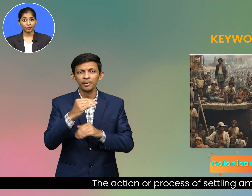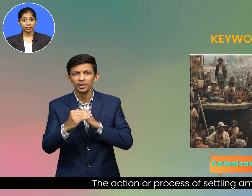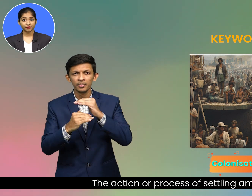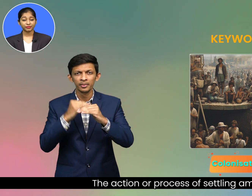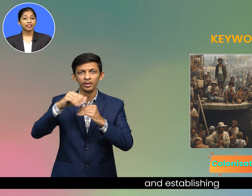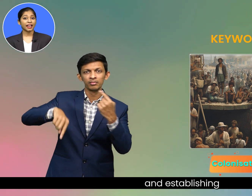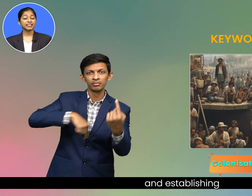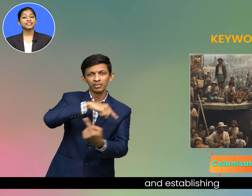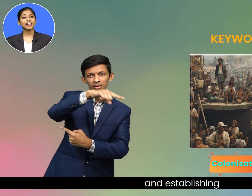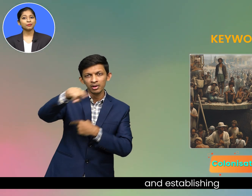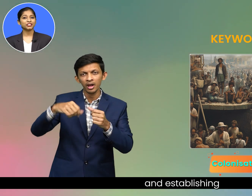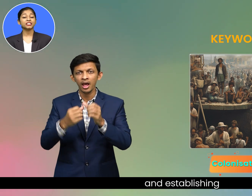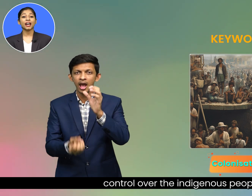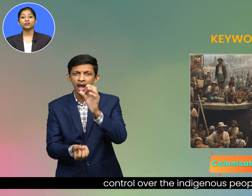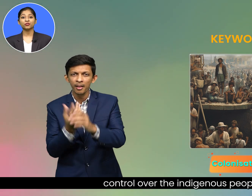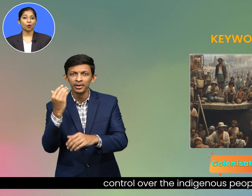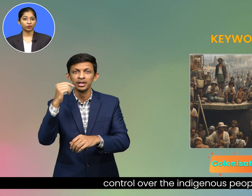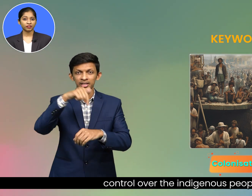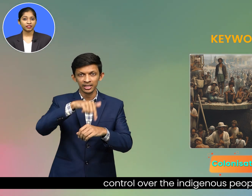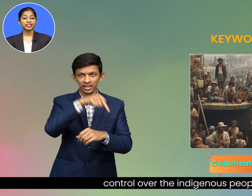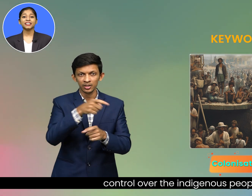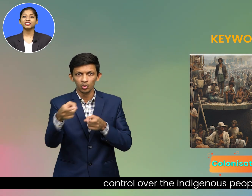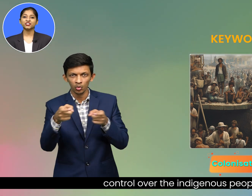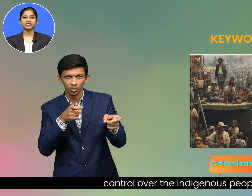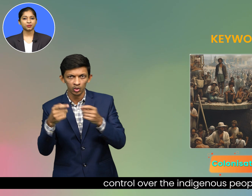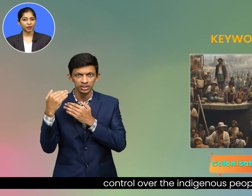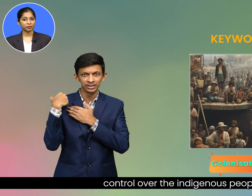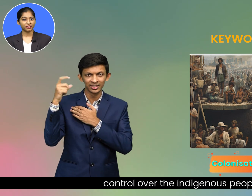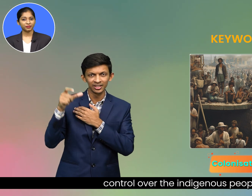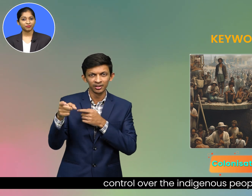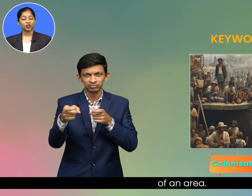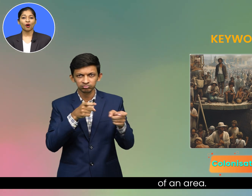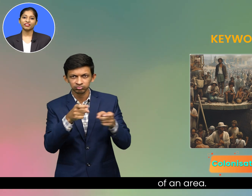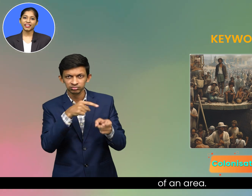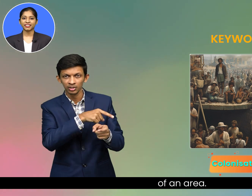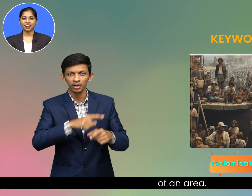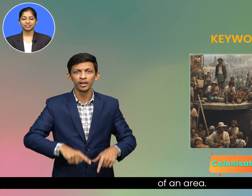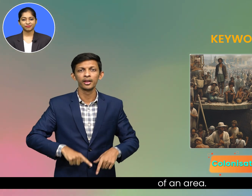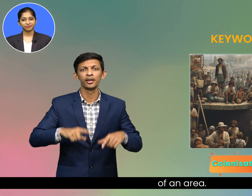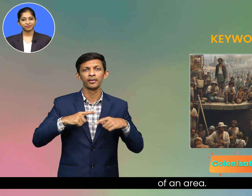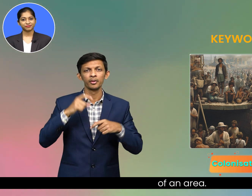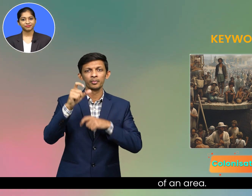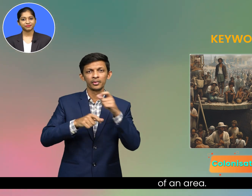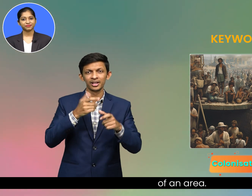settling among and establishing control over the indigenous people of an area.